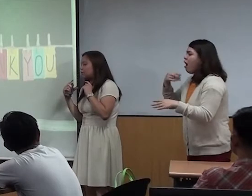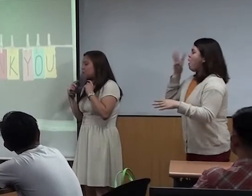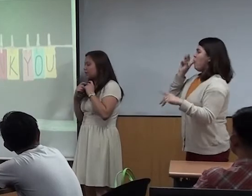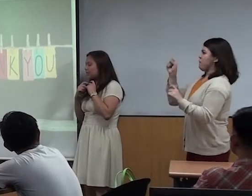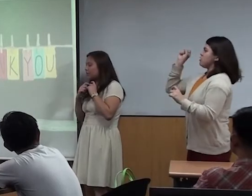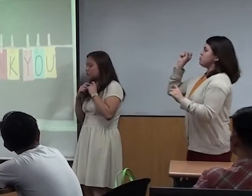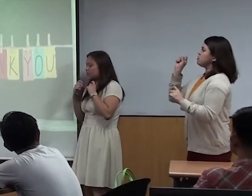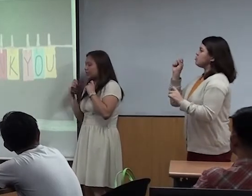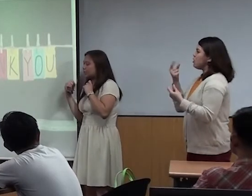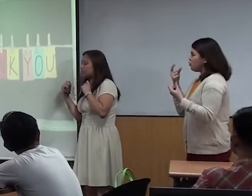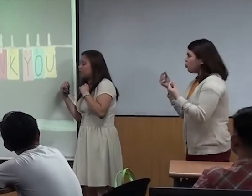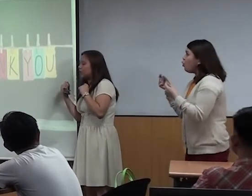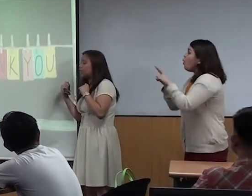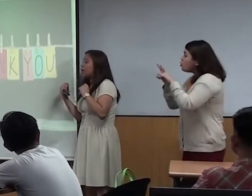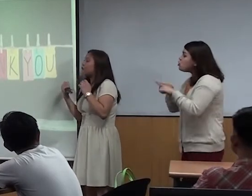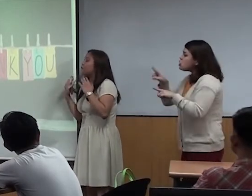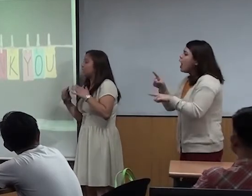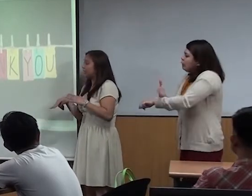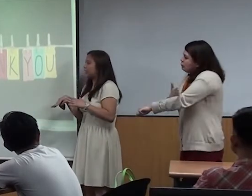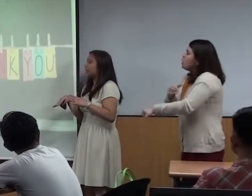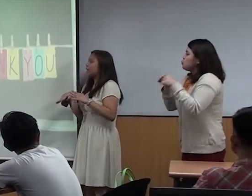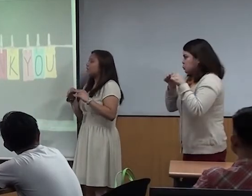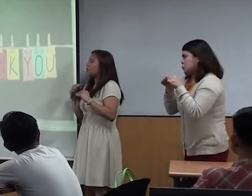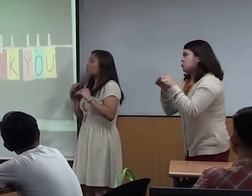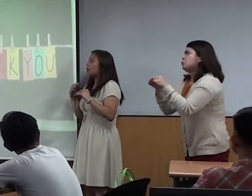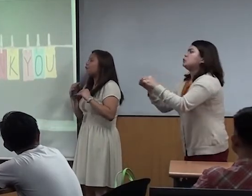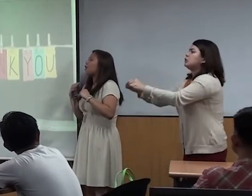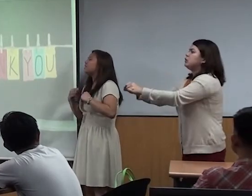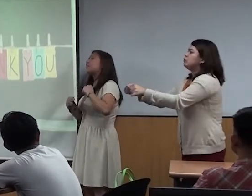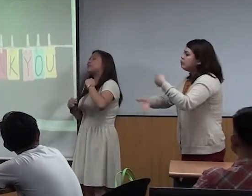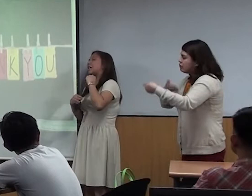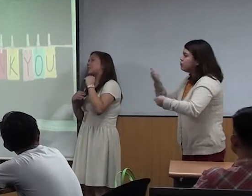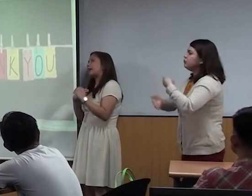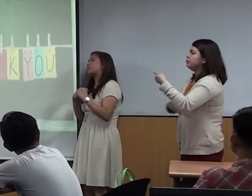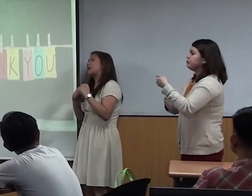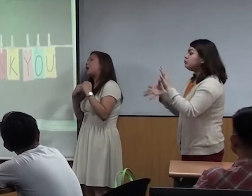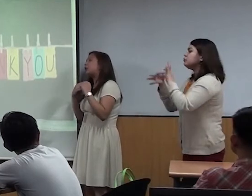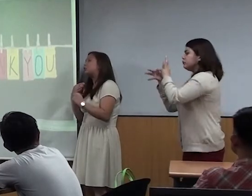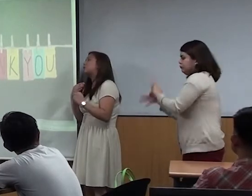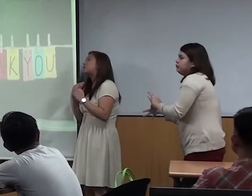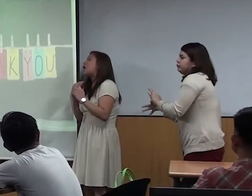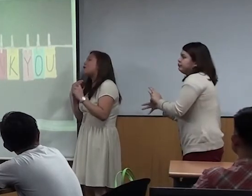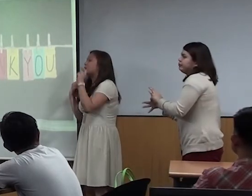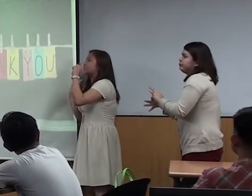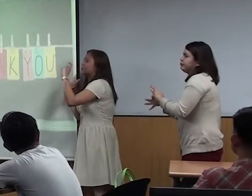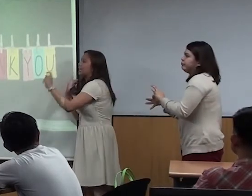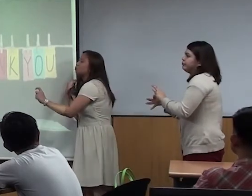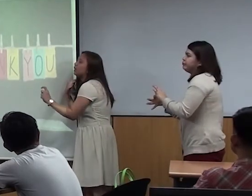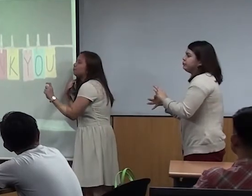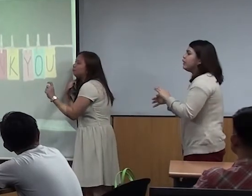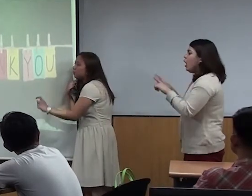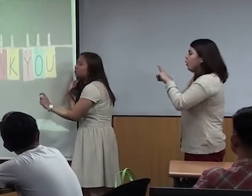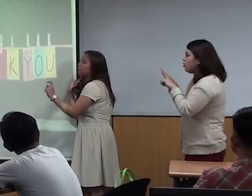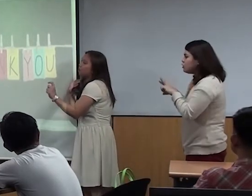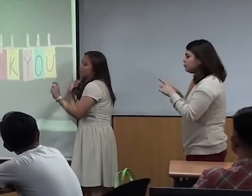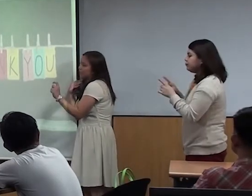able to learn what he or she needs to learn fully. So, formative assessments are used for the